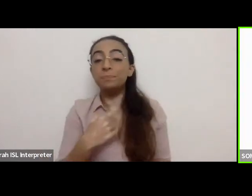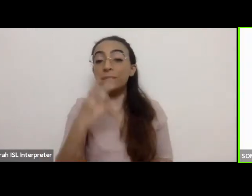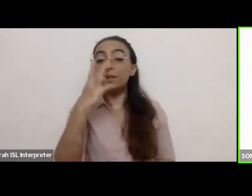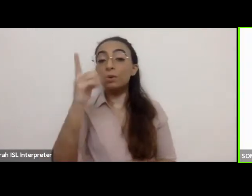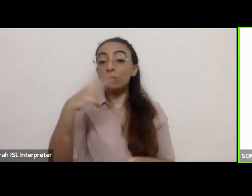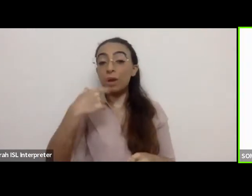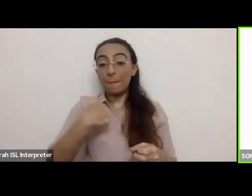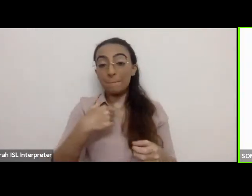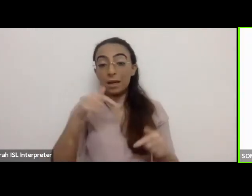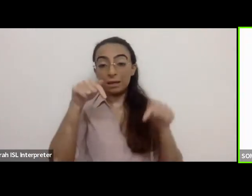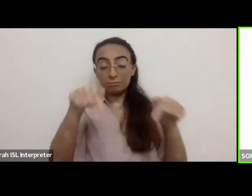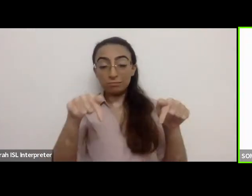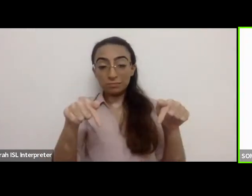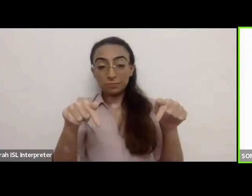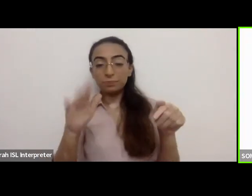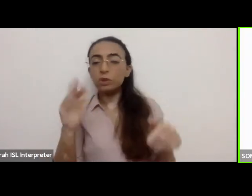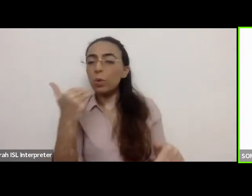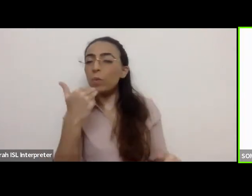we were doing this